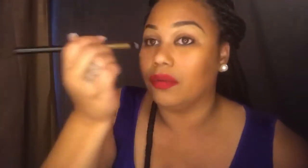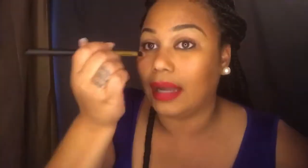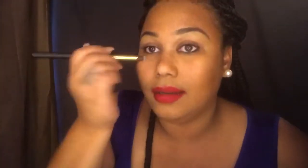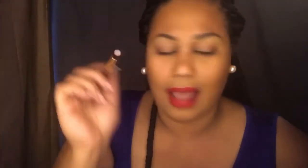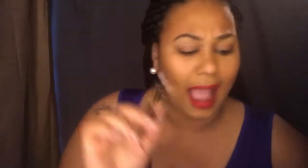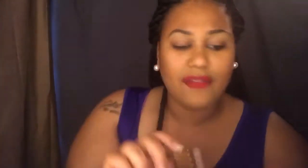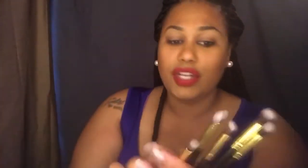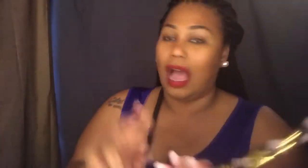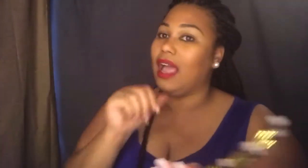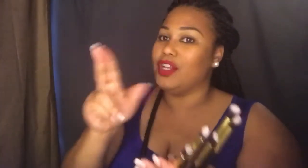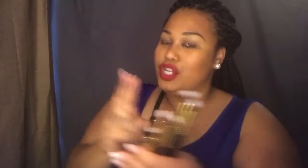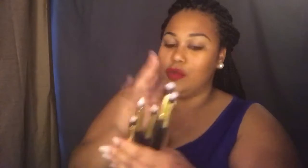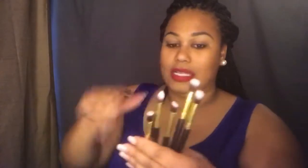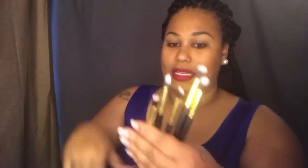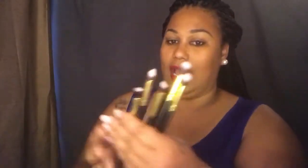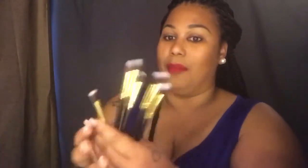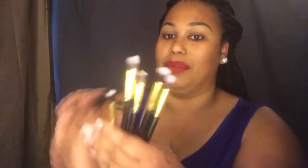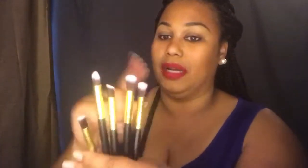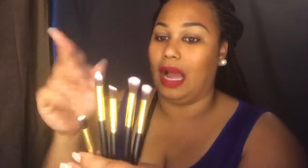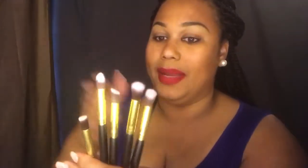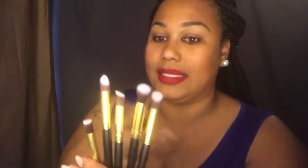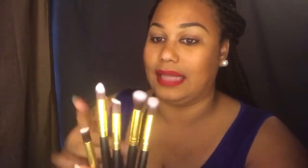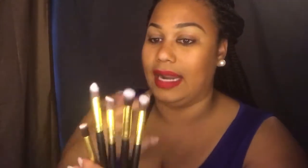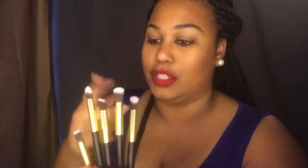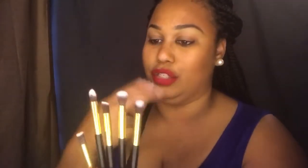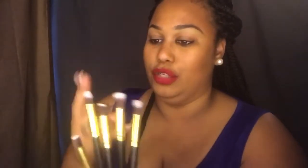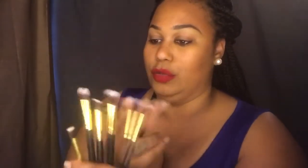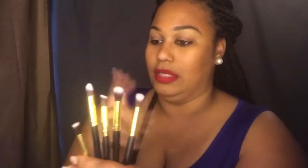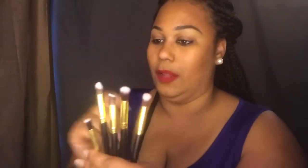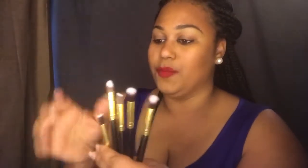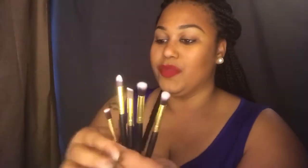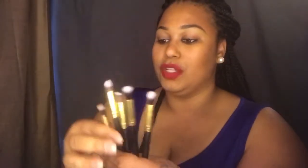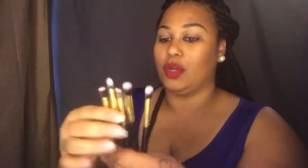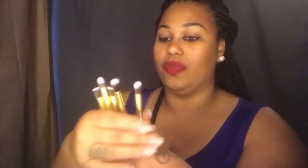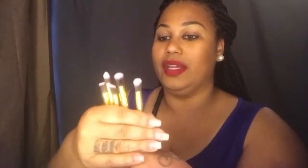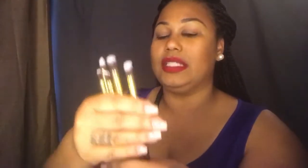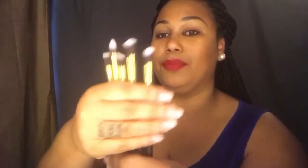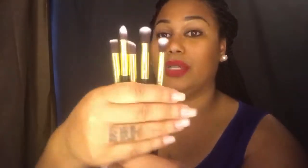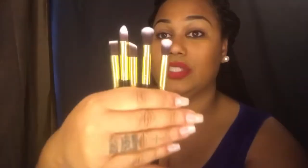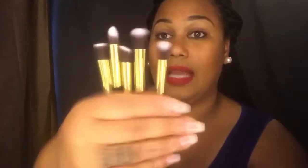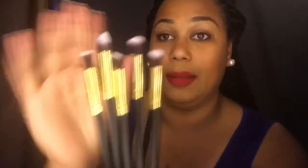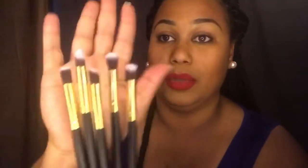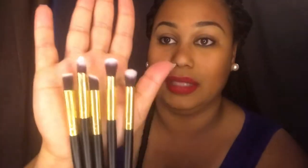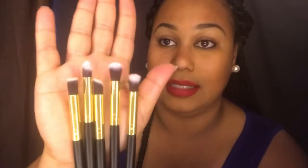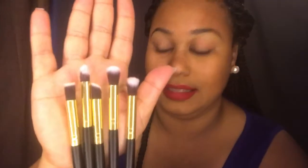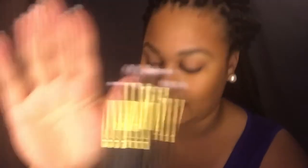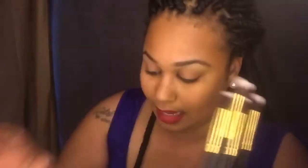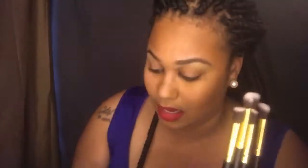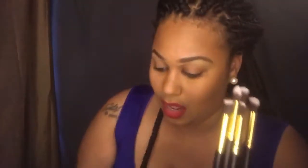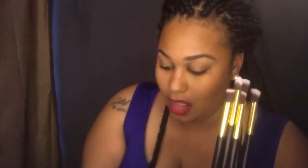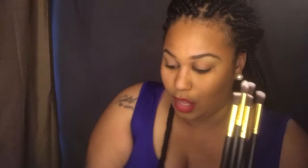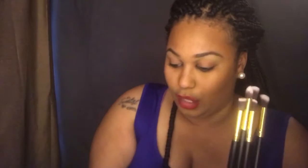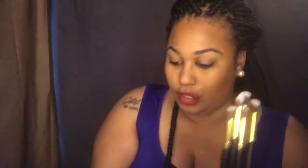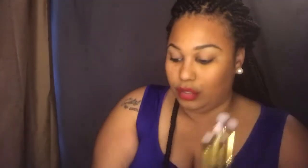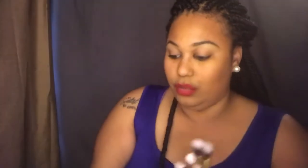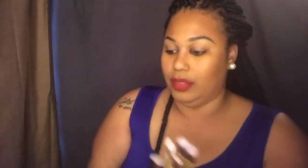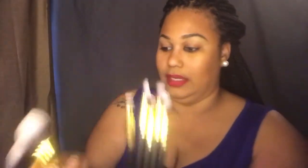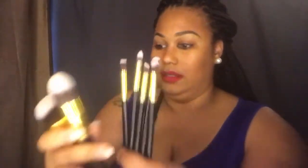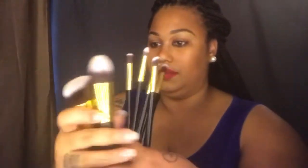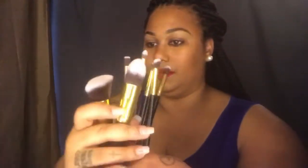right here. I haven't used it yet, but I'm excited to use it. So this brush came with their set, including